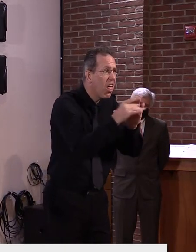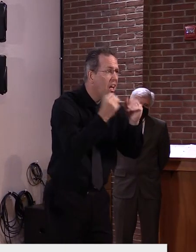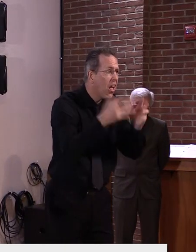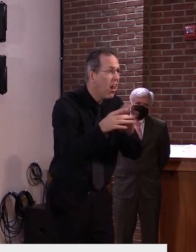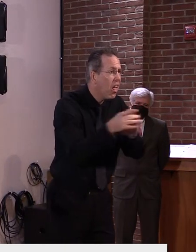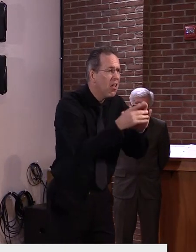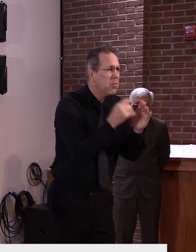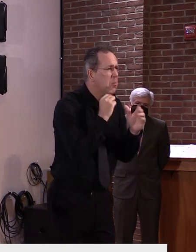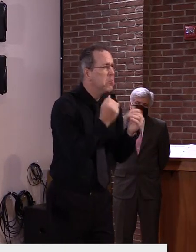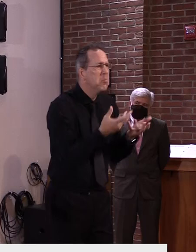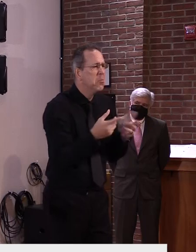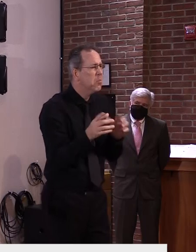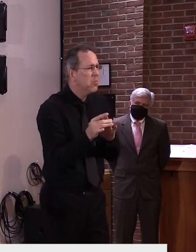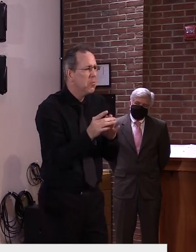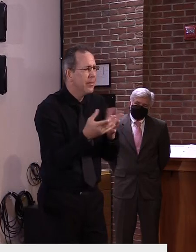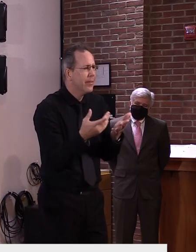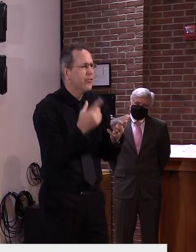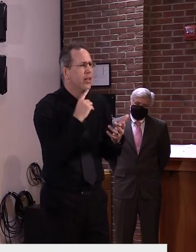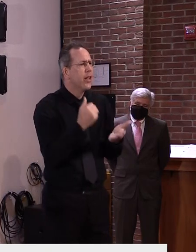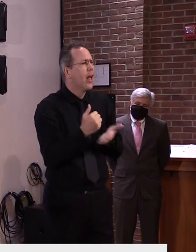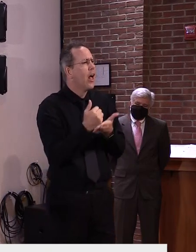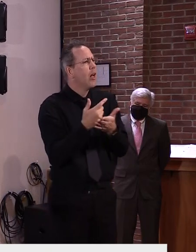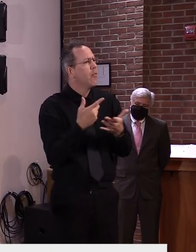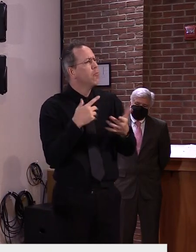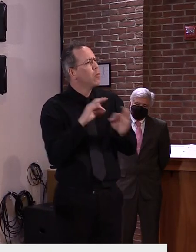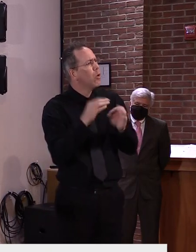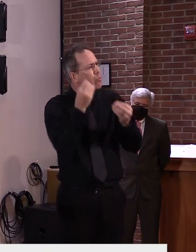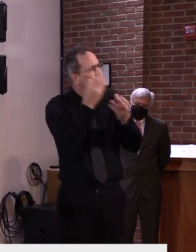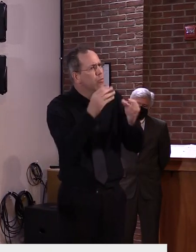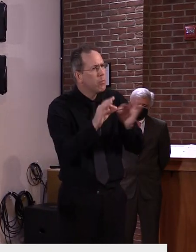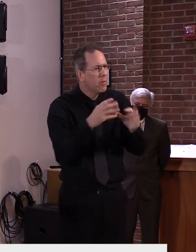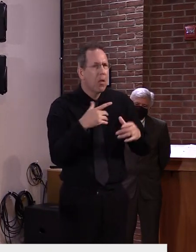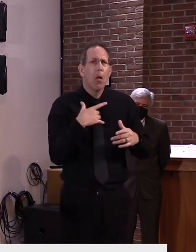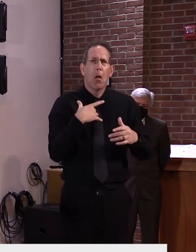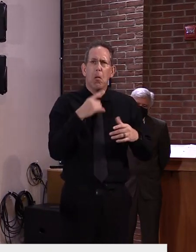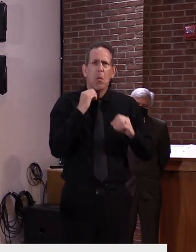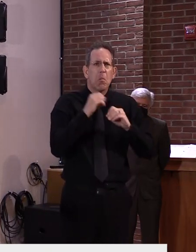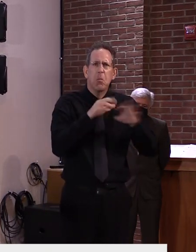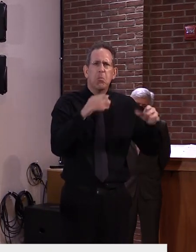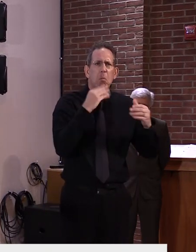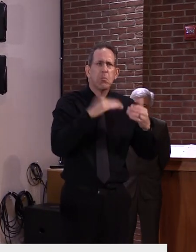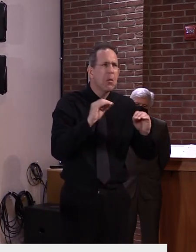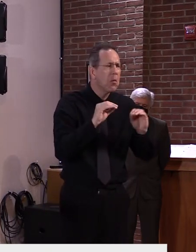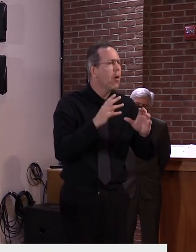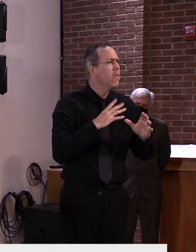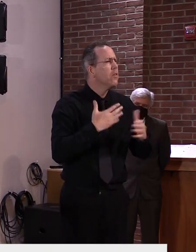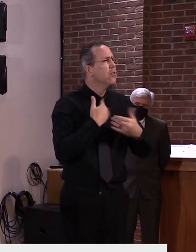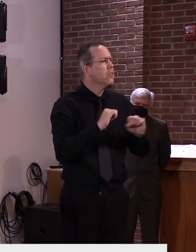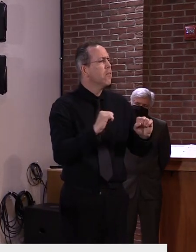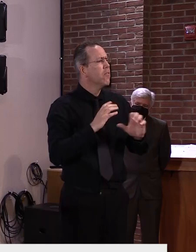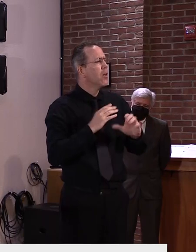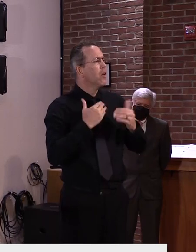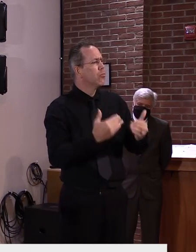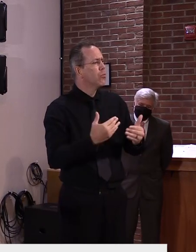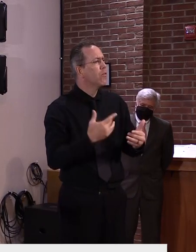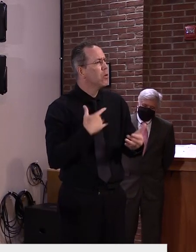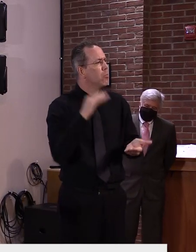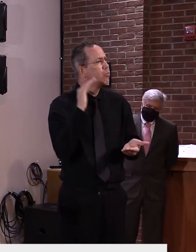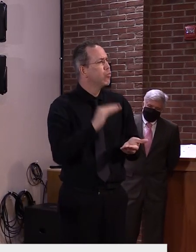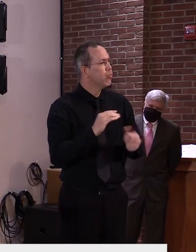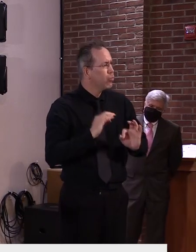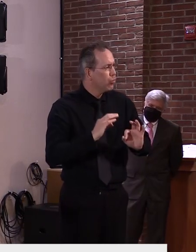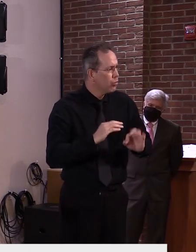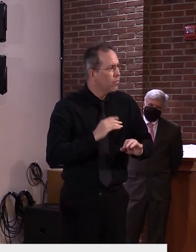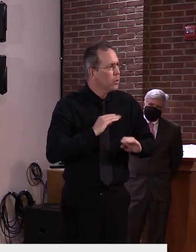be, you know, putting all of that together in one package. Together, I think it provides a very, very compelling